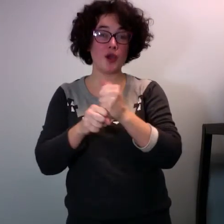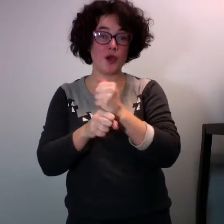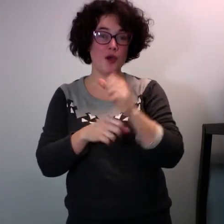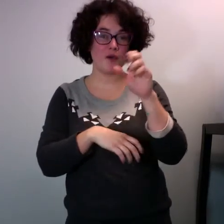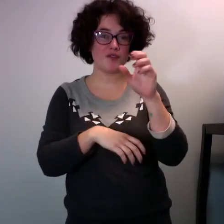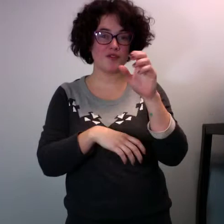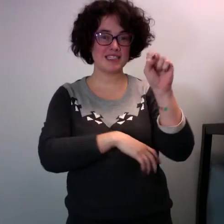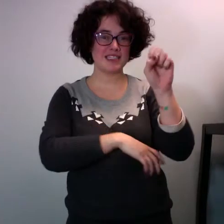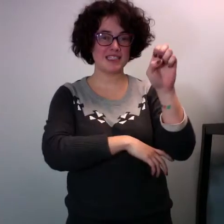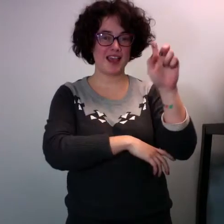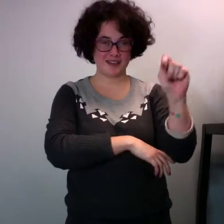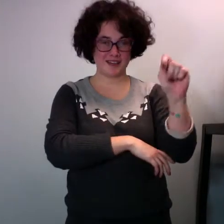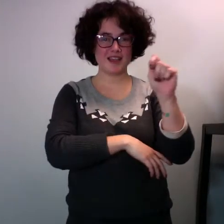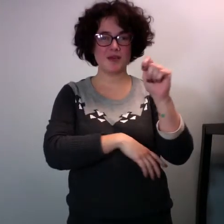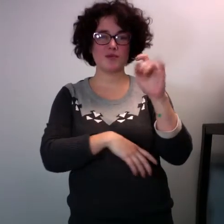still have today.